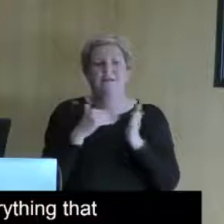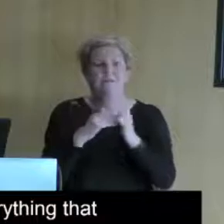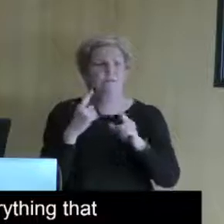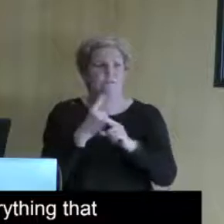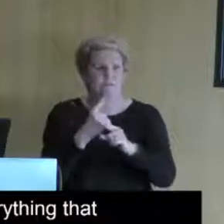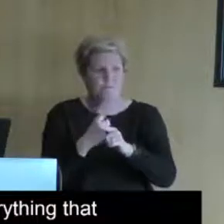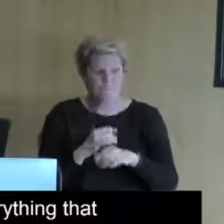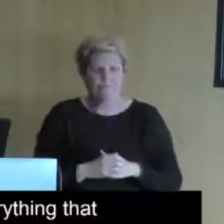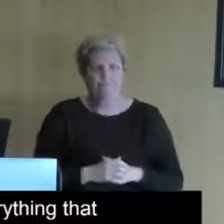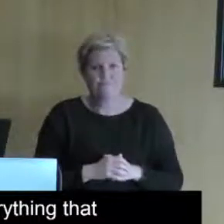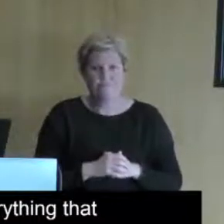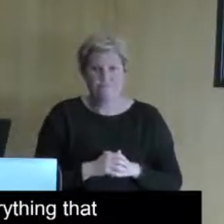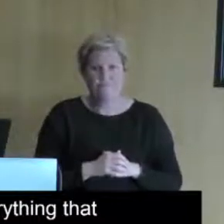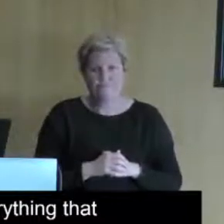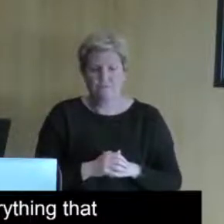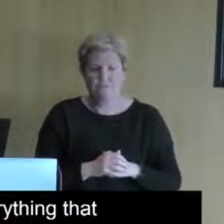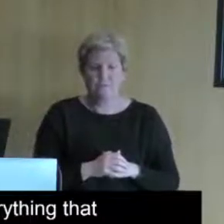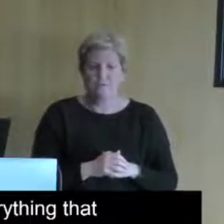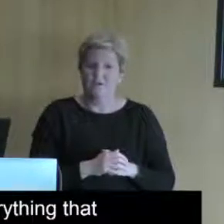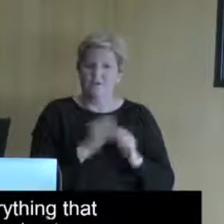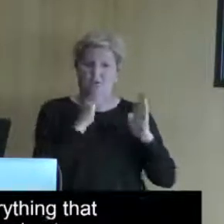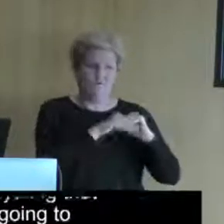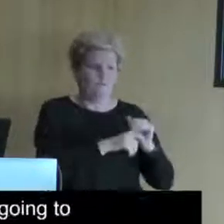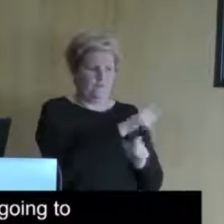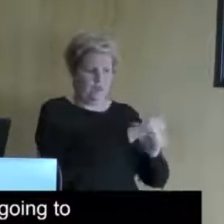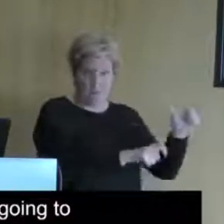this isn't the best way to run an access system.